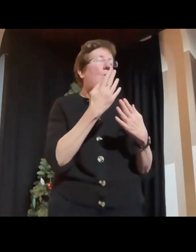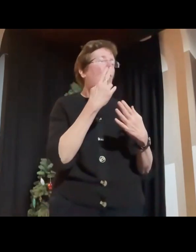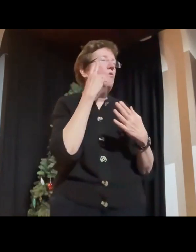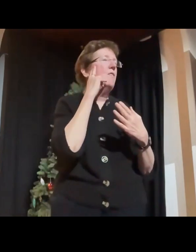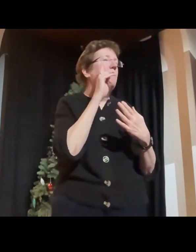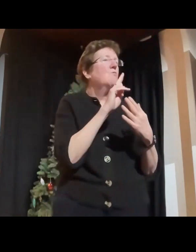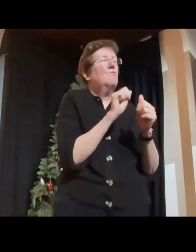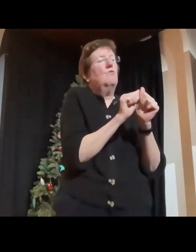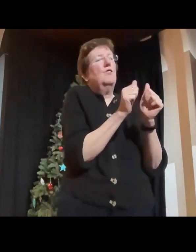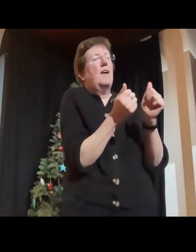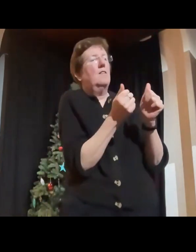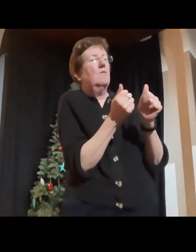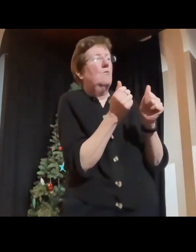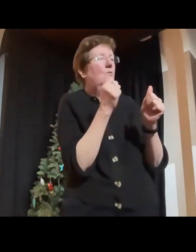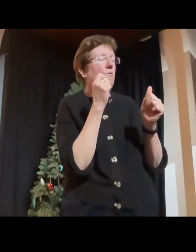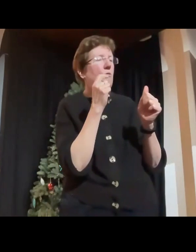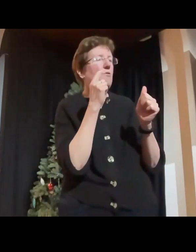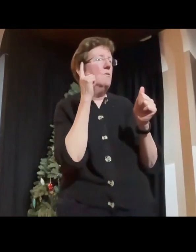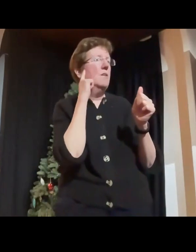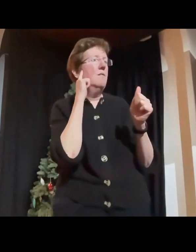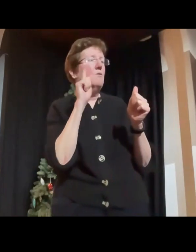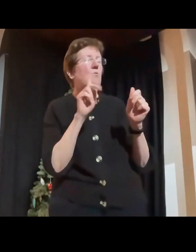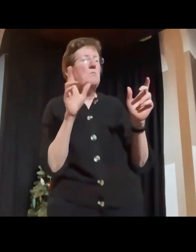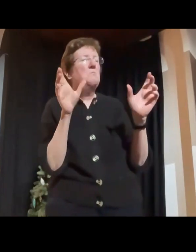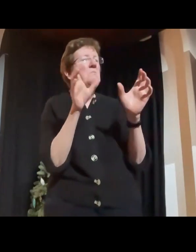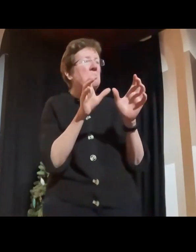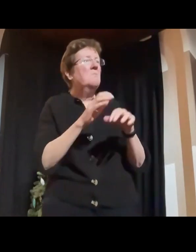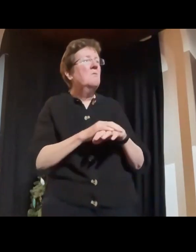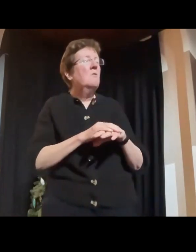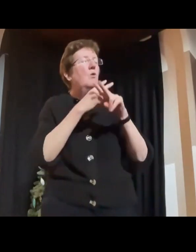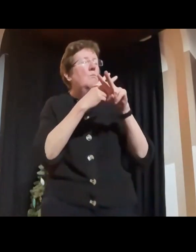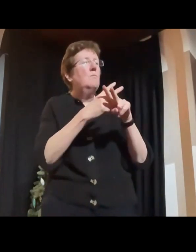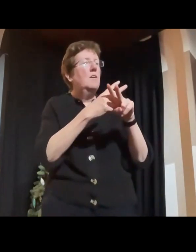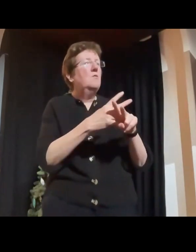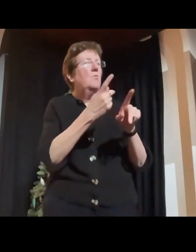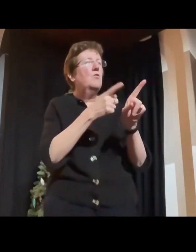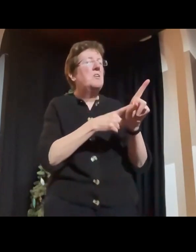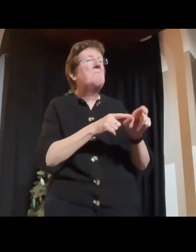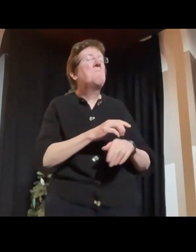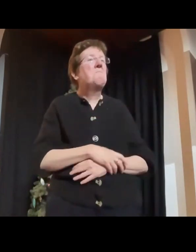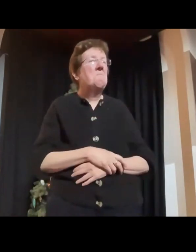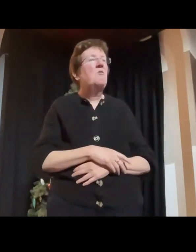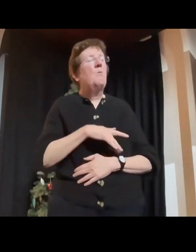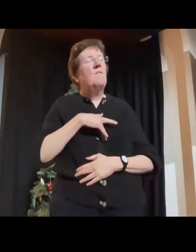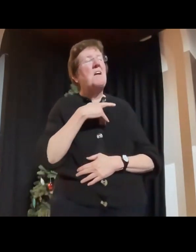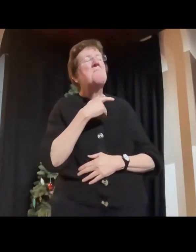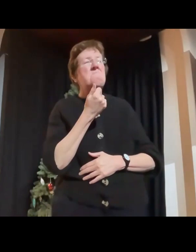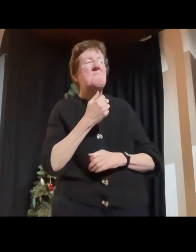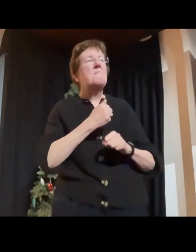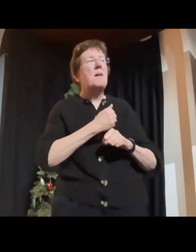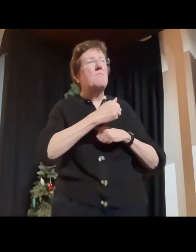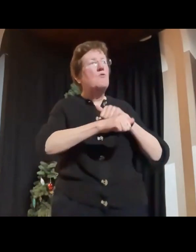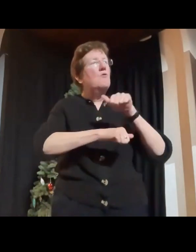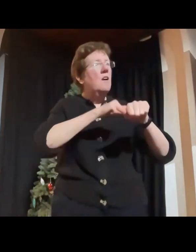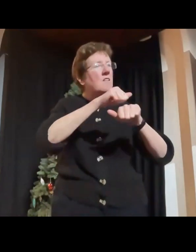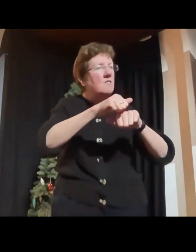base, a specific, like where they have a small deaf school, or it's a deaf resource base next to a hearing school.